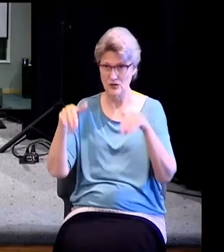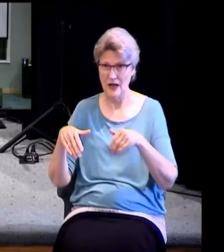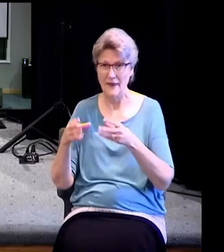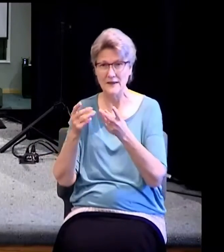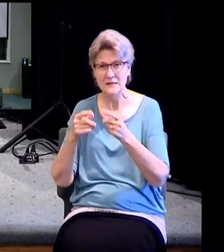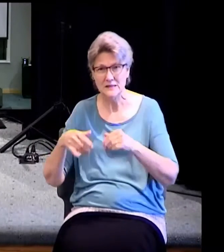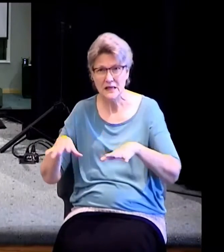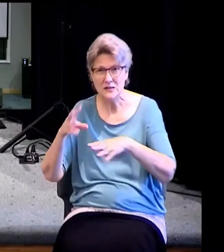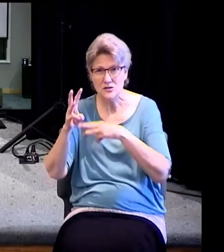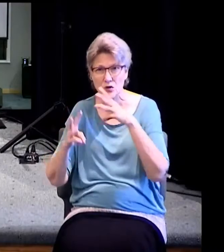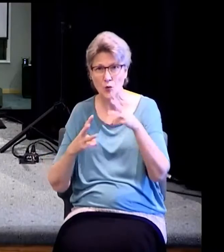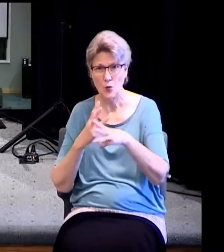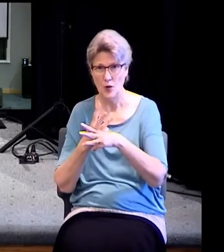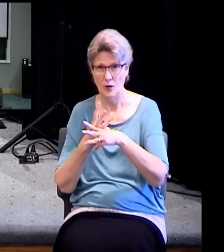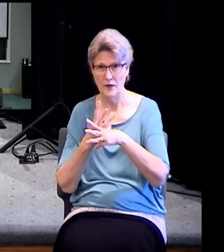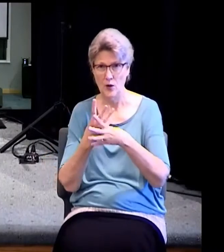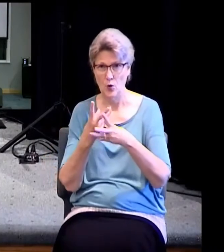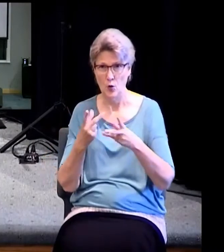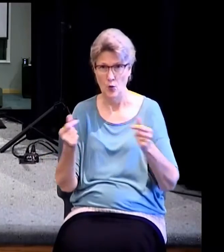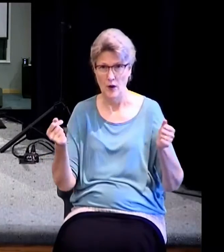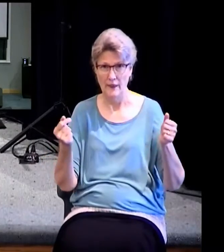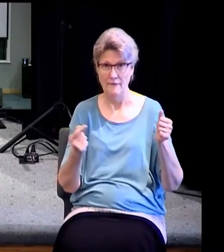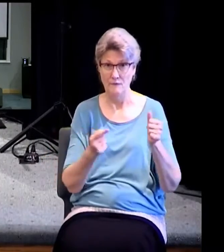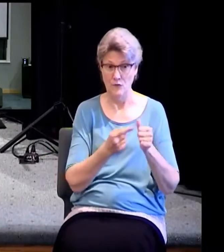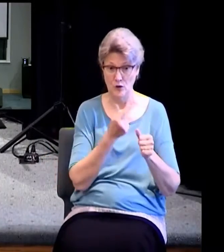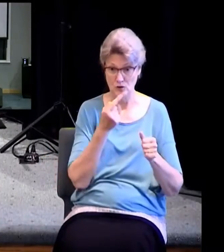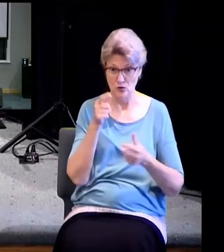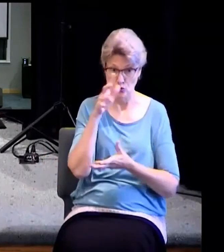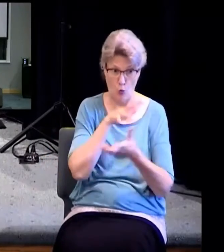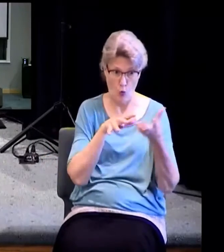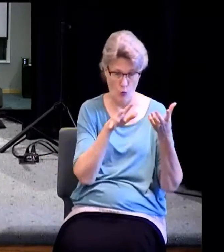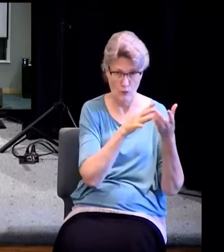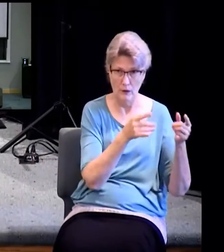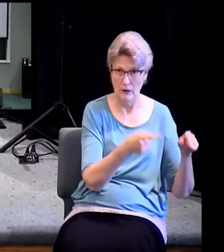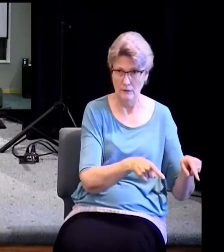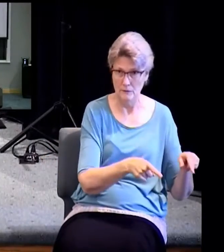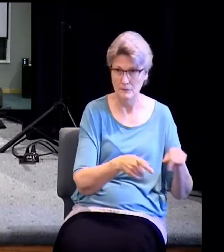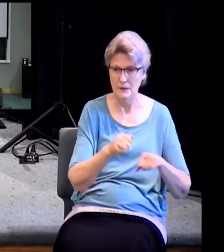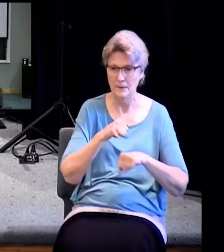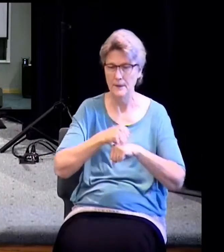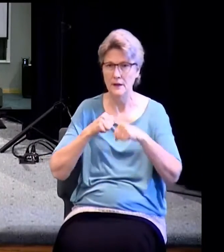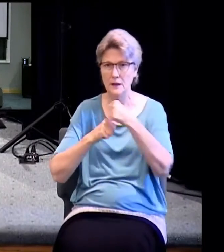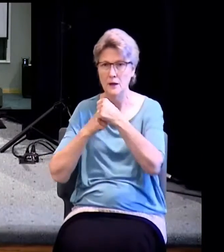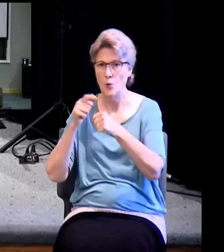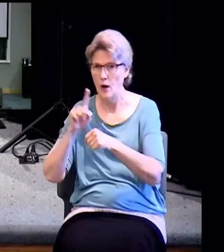go away with the first rainstorm, but build it upon the rock.